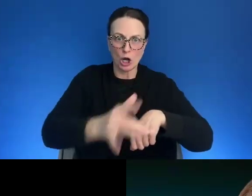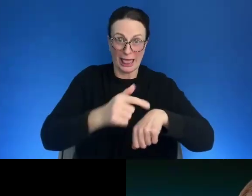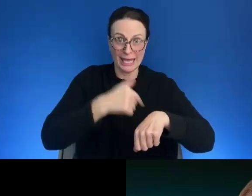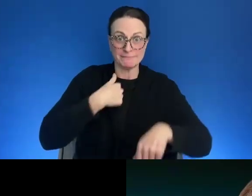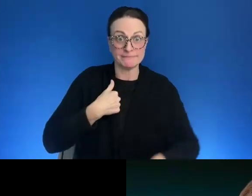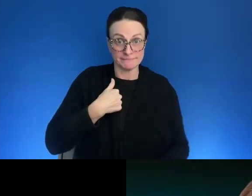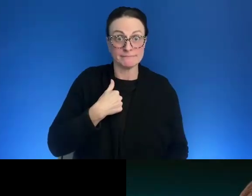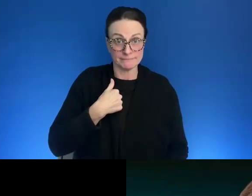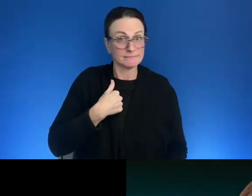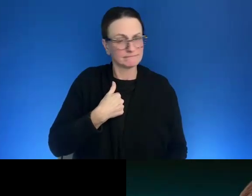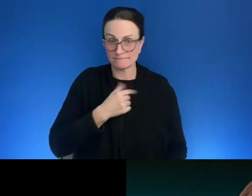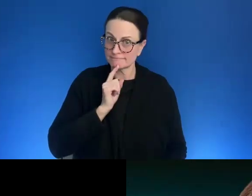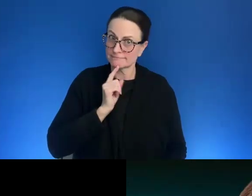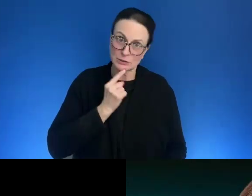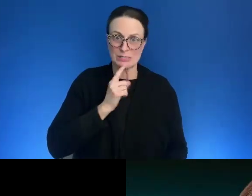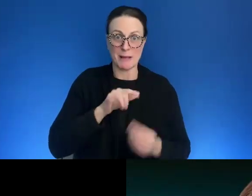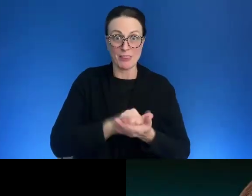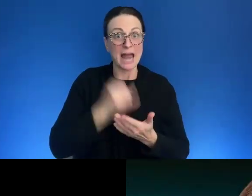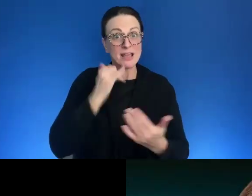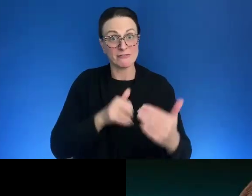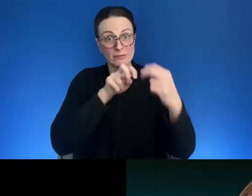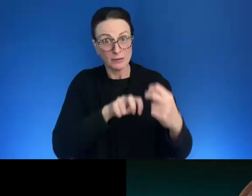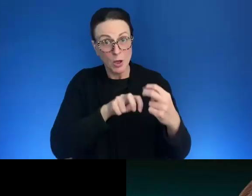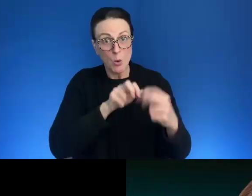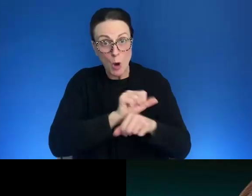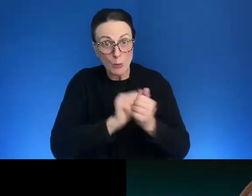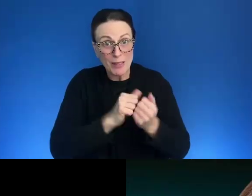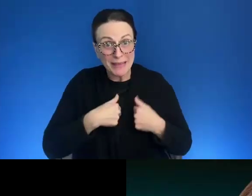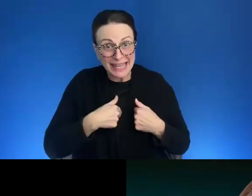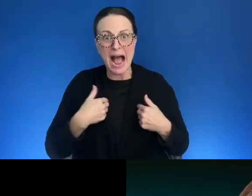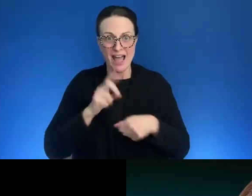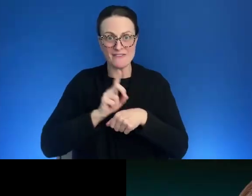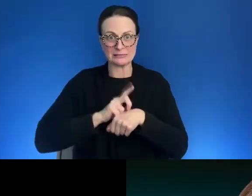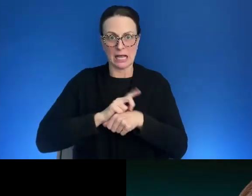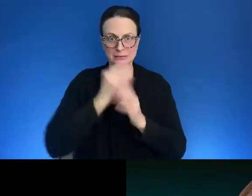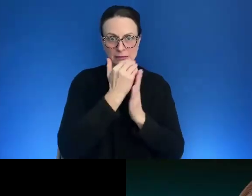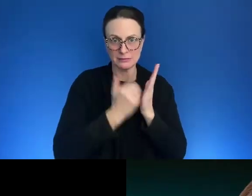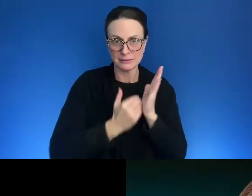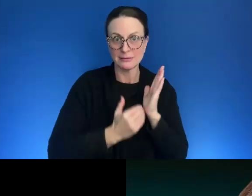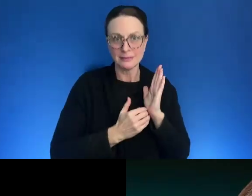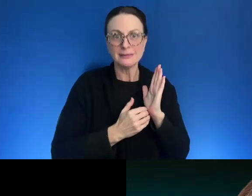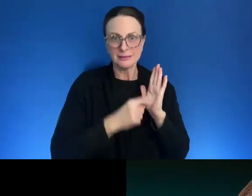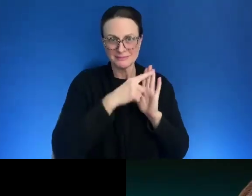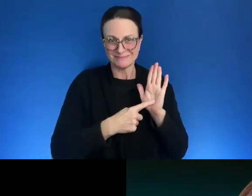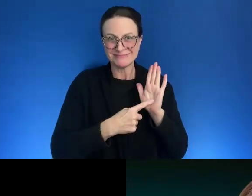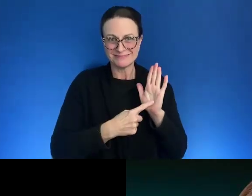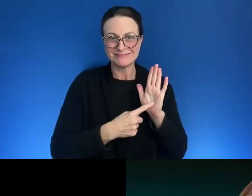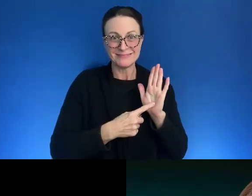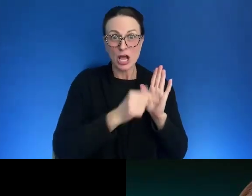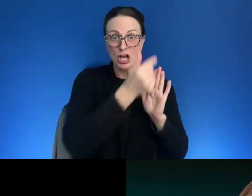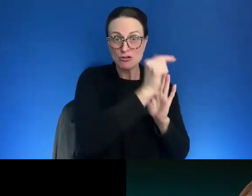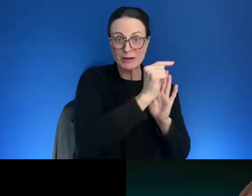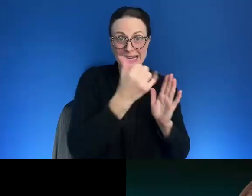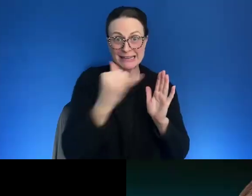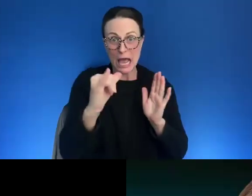early. So any of you that have worked with me, I have a task list, and I rate it from green